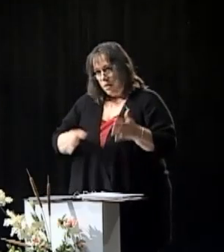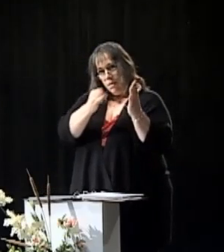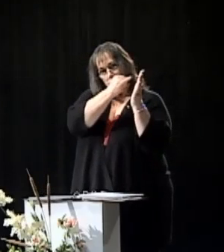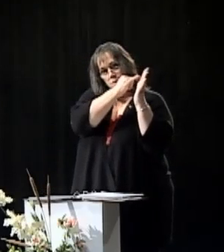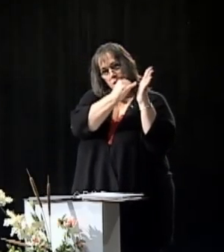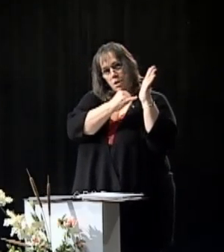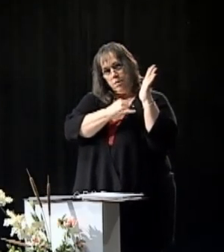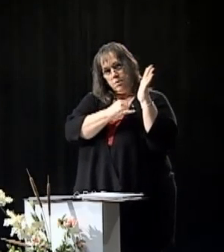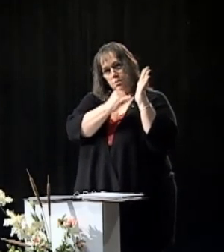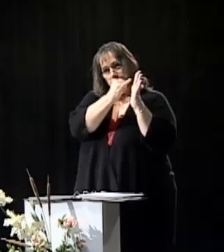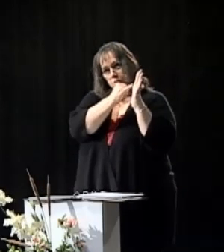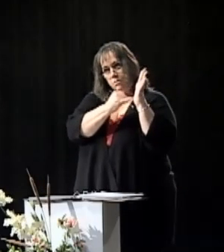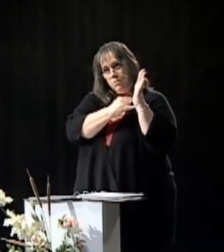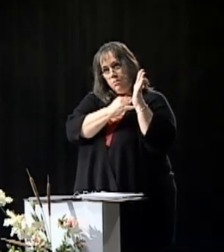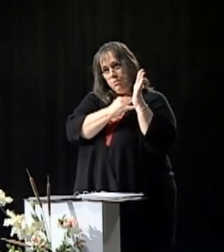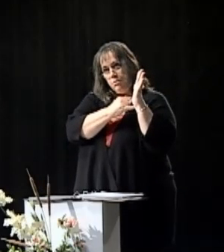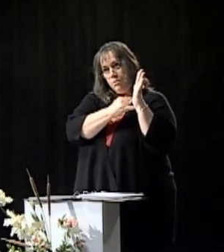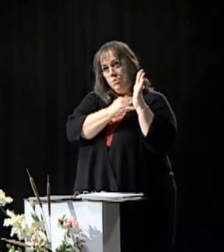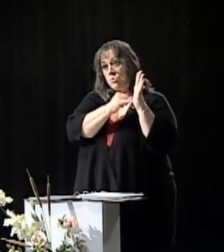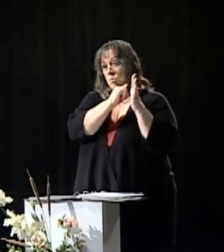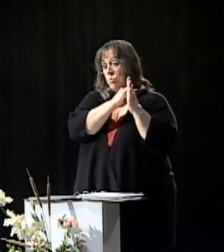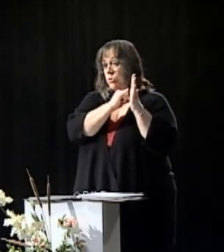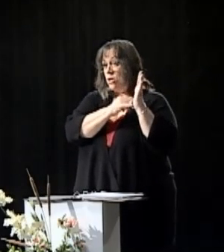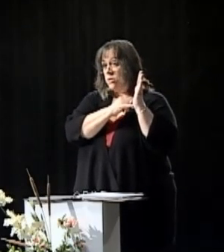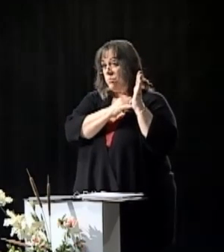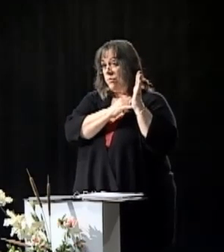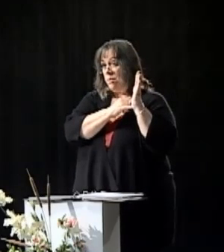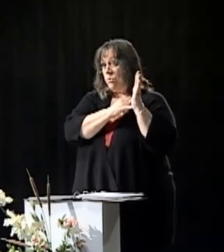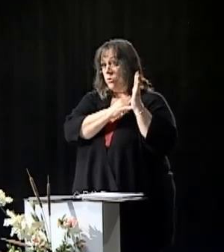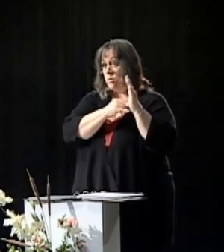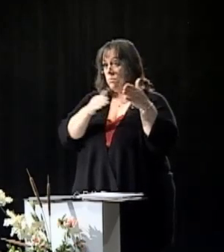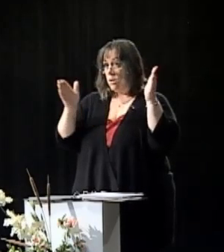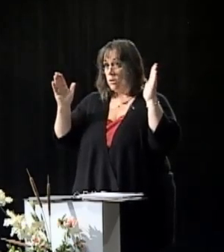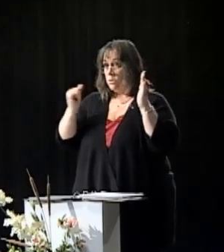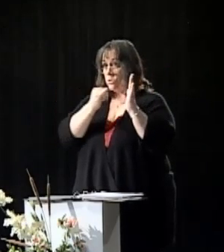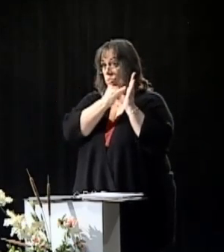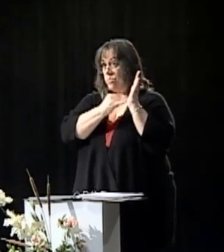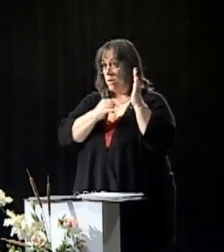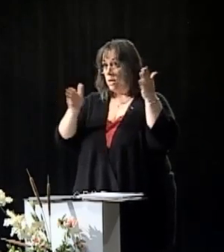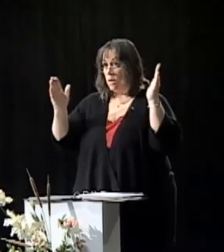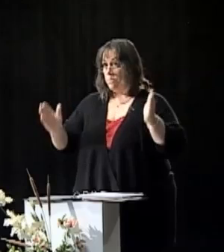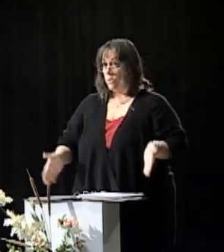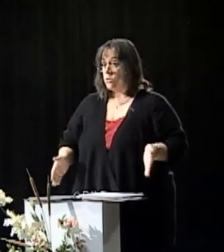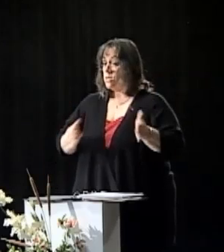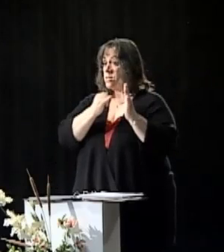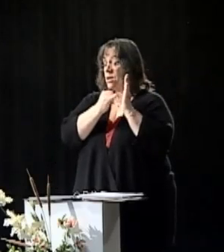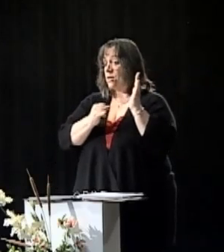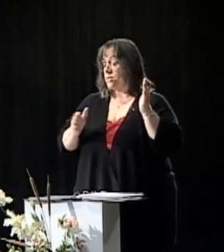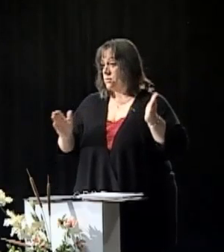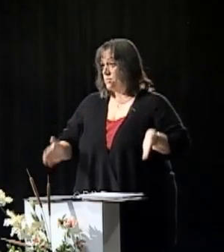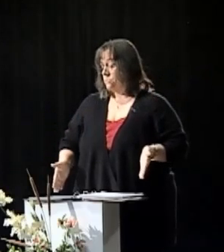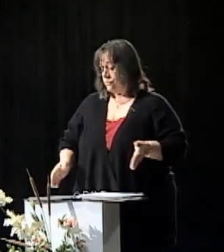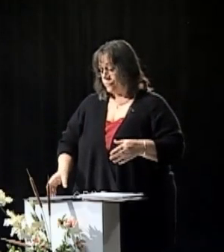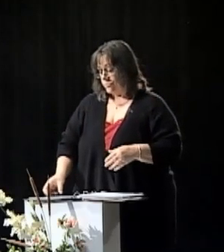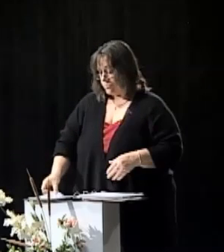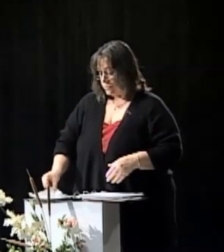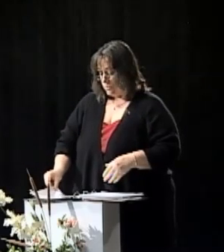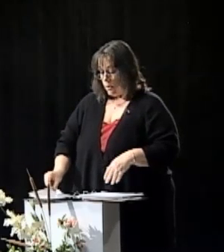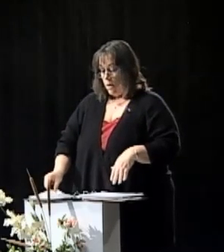This is art. So remember we talked about that person marker? So it would be an art person is an artist.